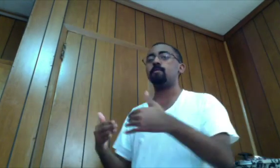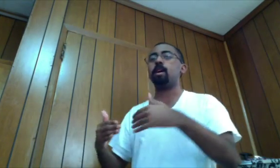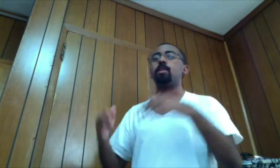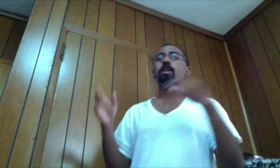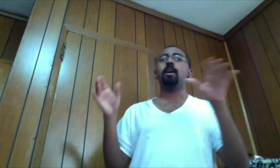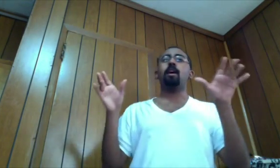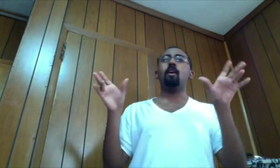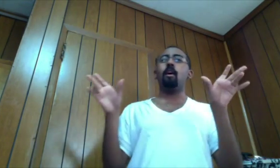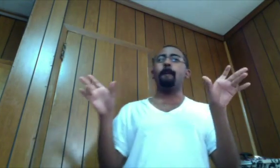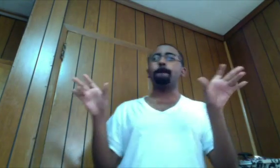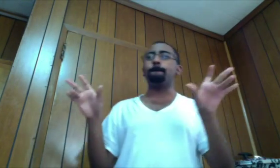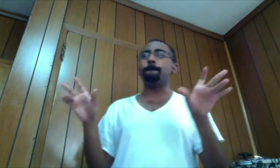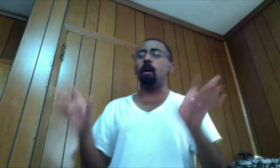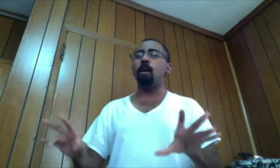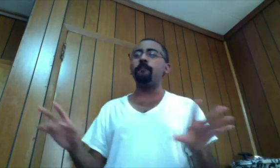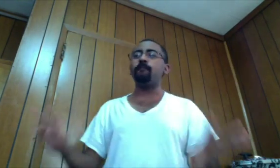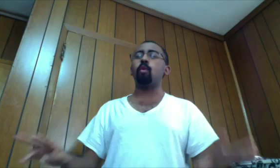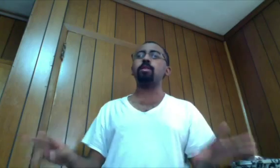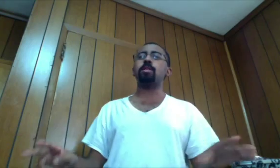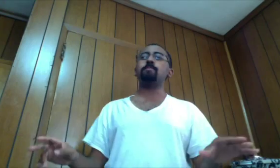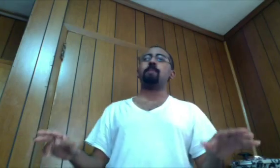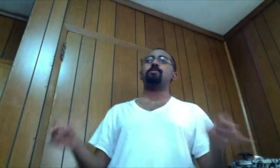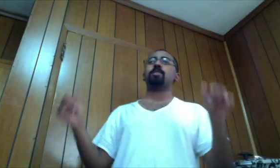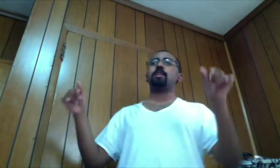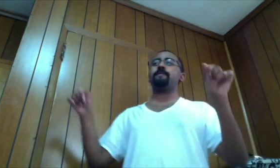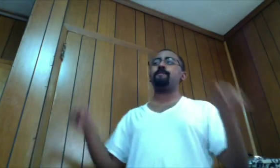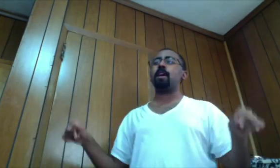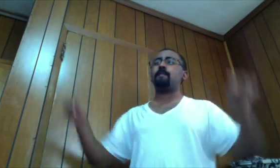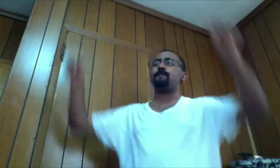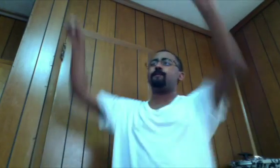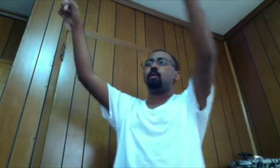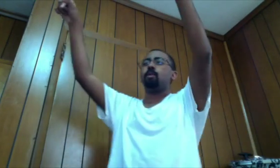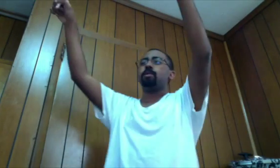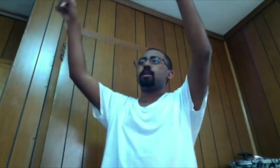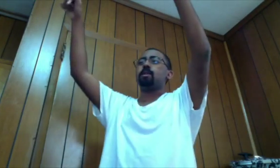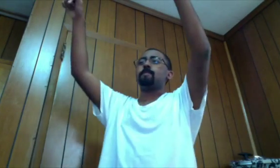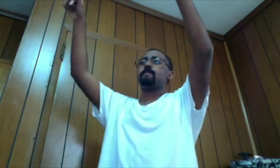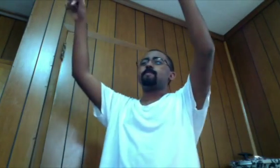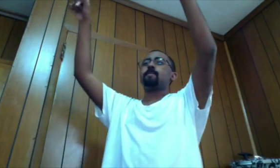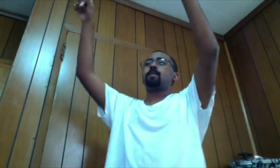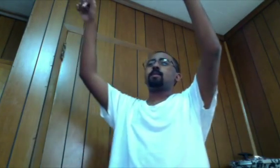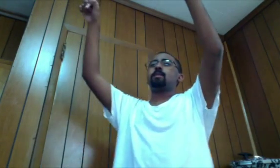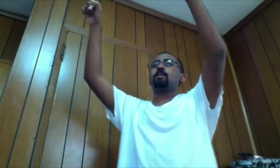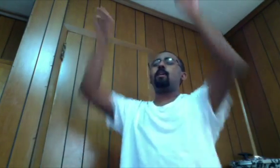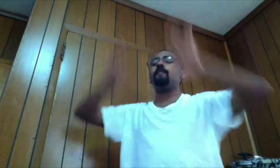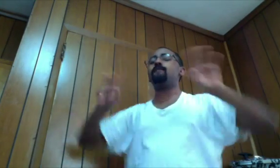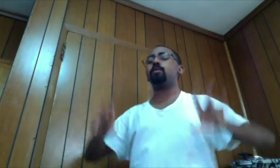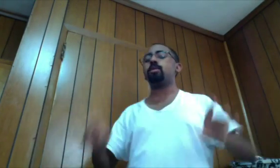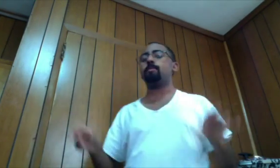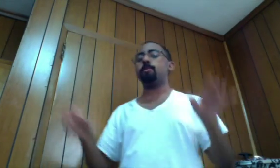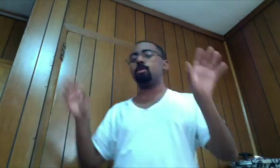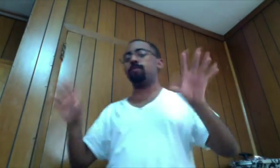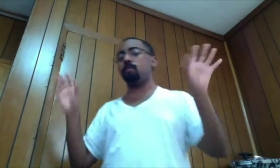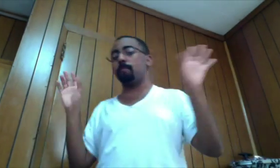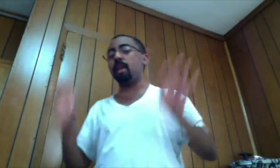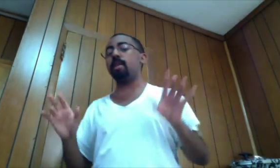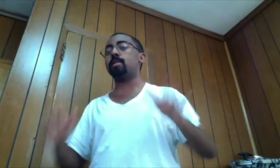round, all 4 team members can fight for all 4 team members of the remaining team